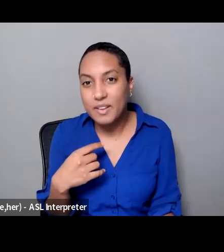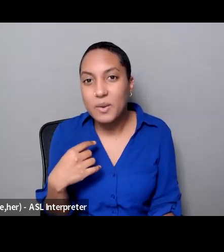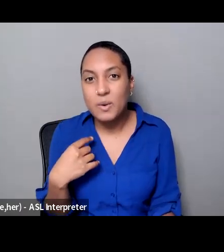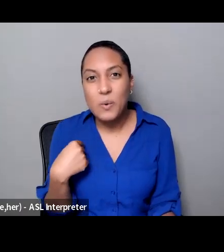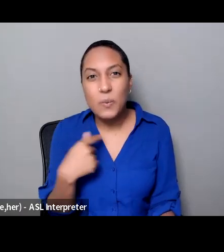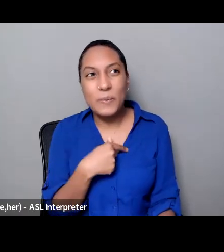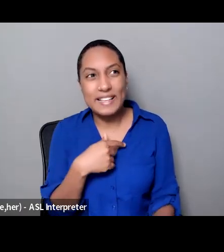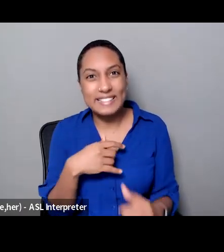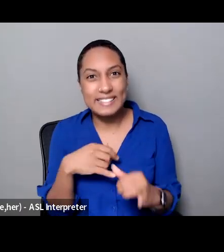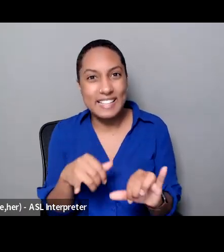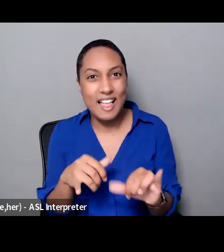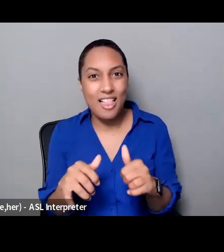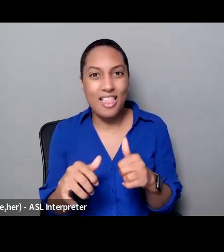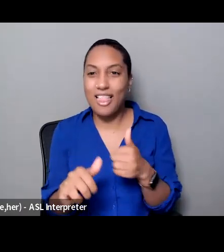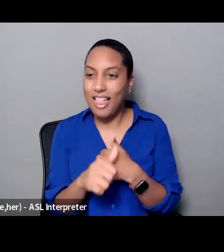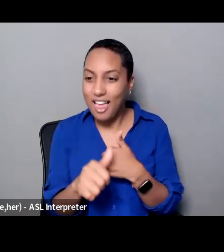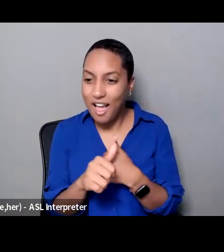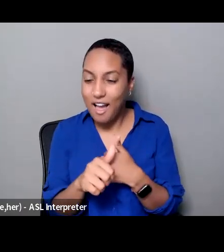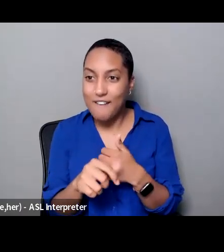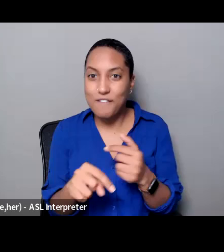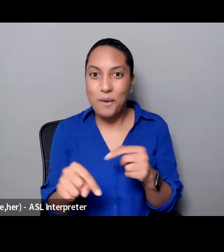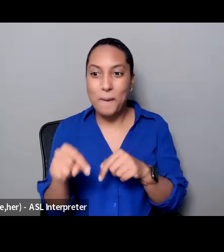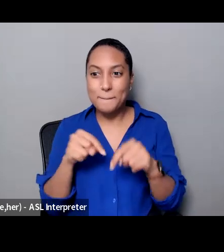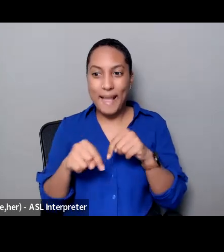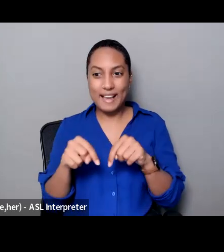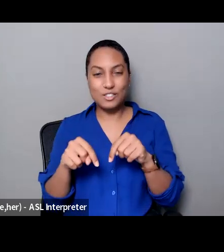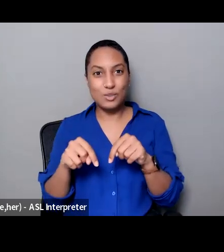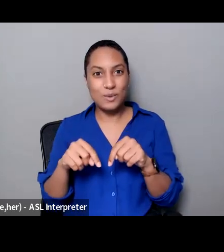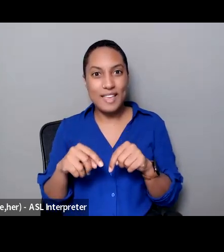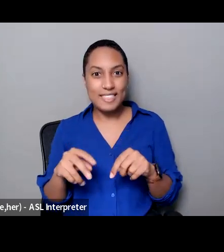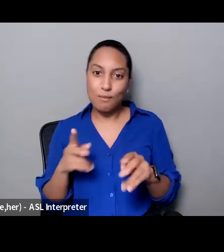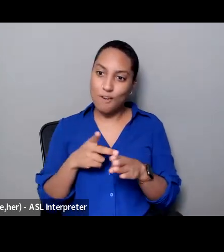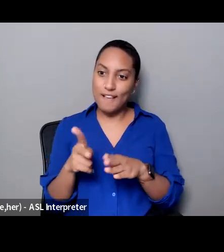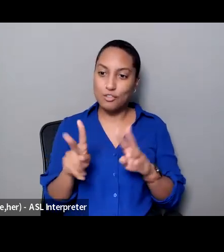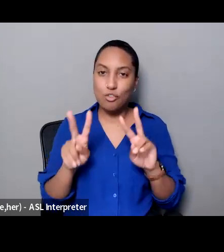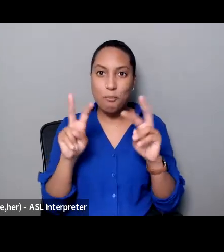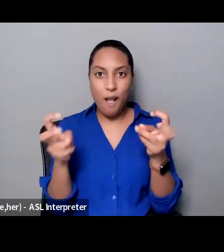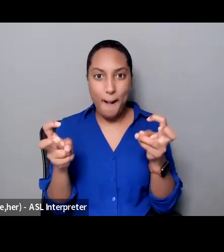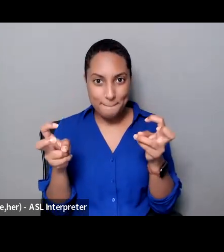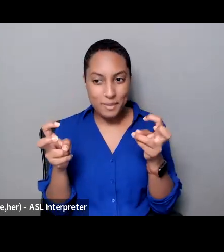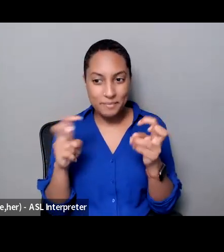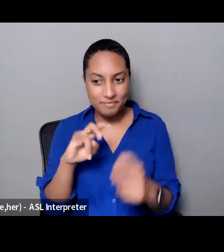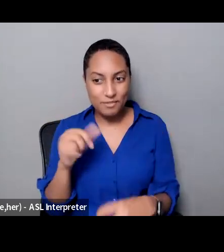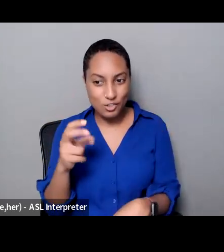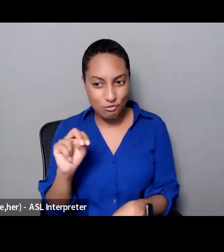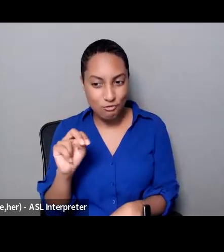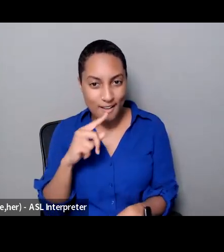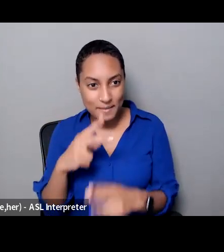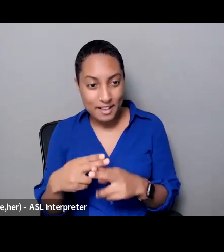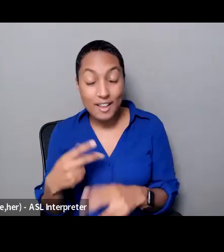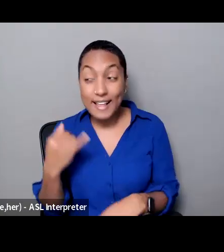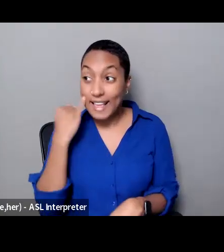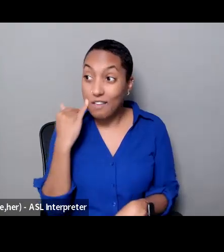the professional problem, as John McKnight called it. If we're not ever vigilant about